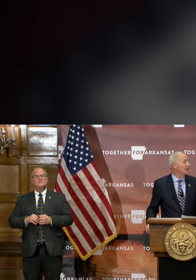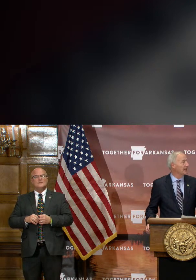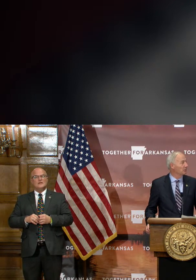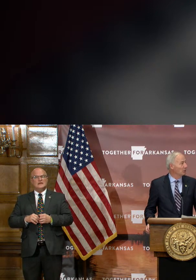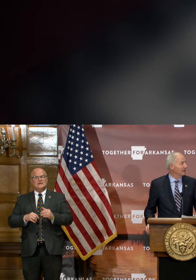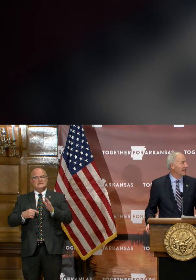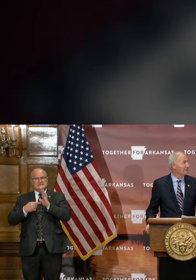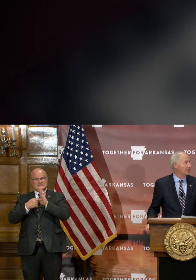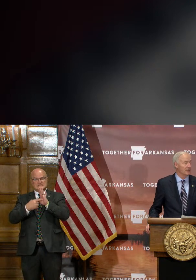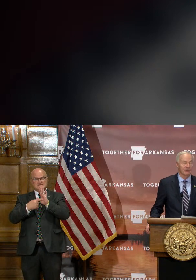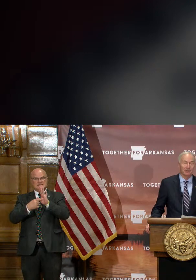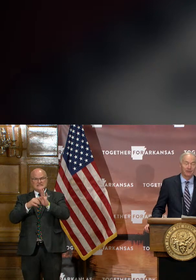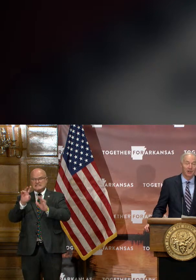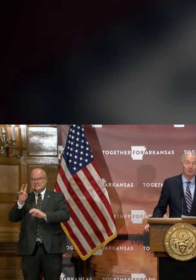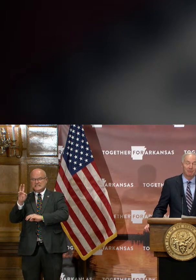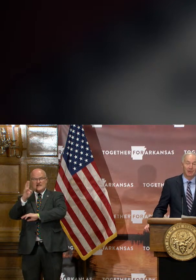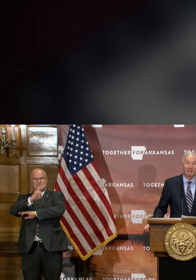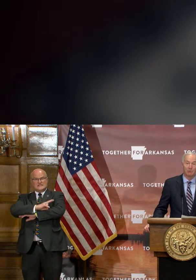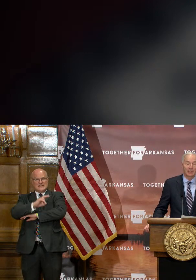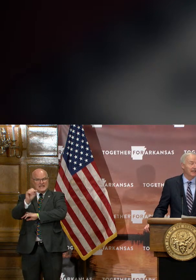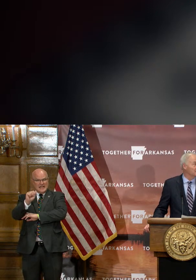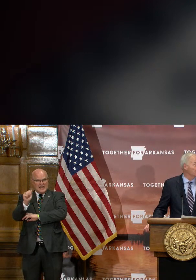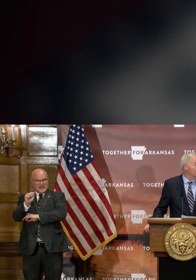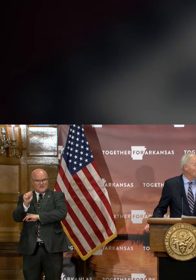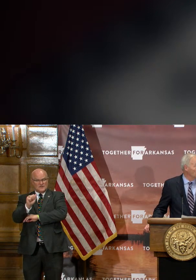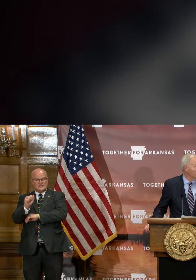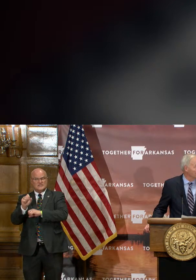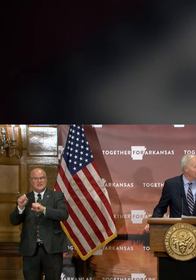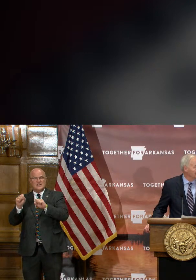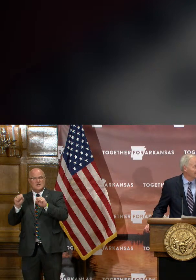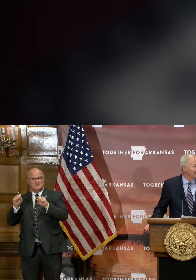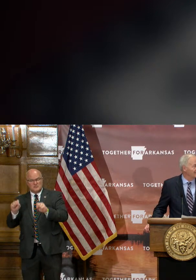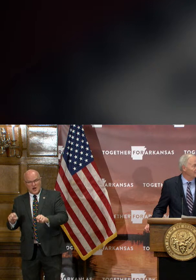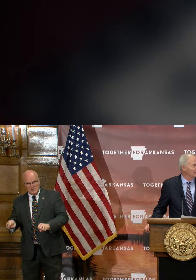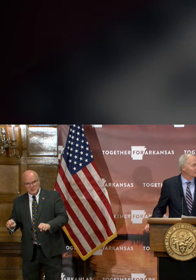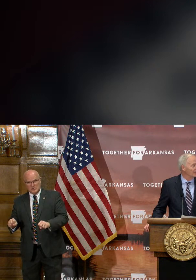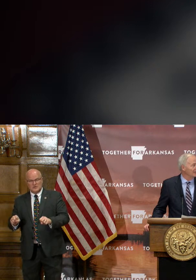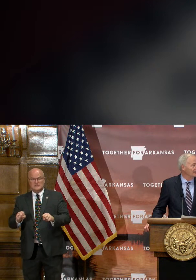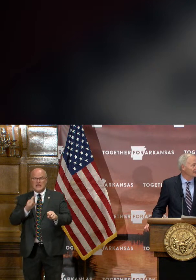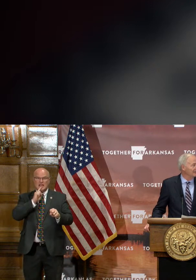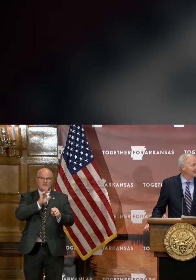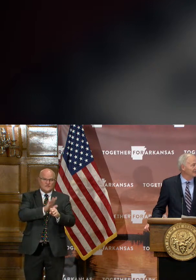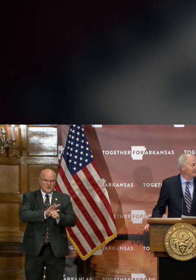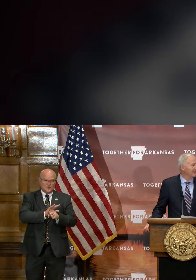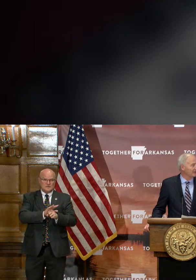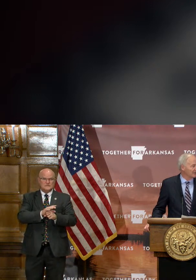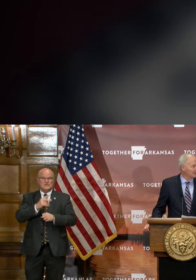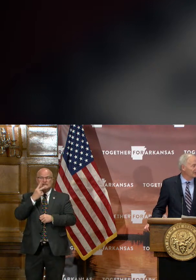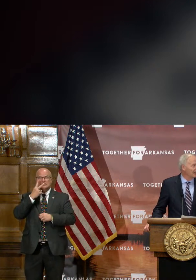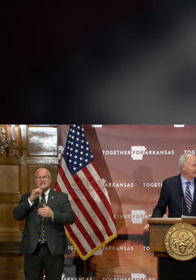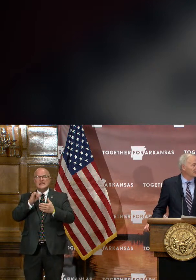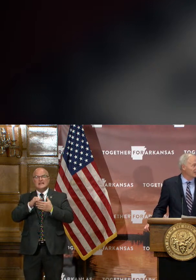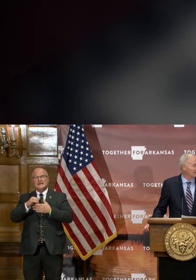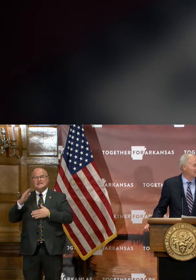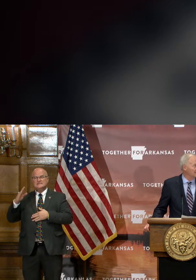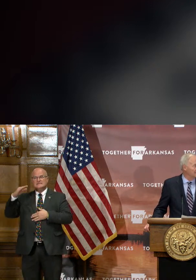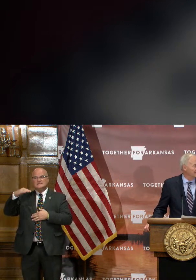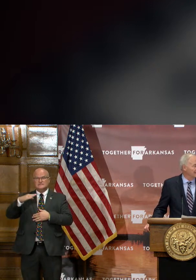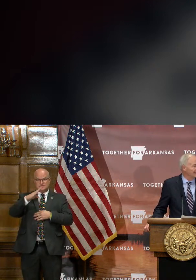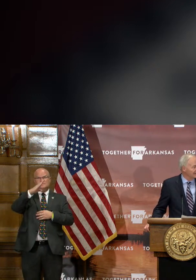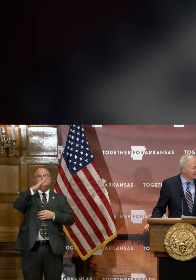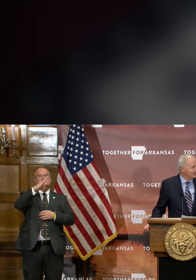The 7-day rolling average of confirmed and probable cases both, you can see that trend line is